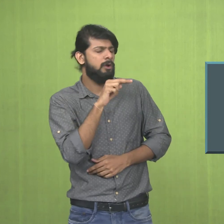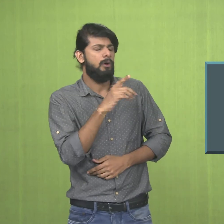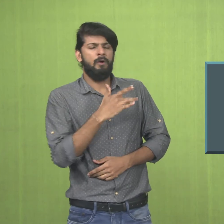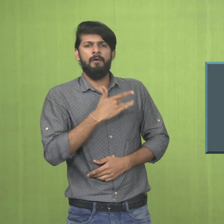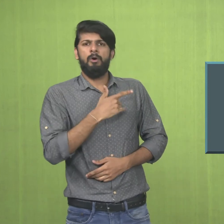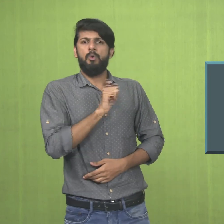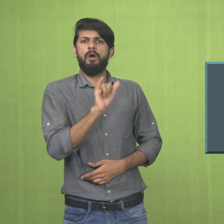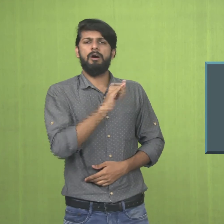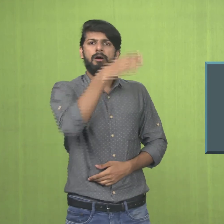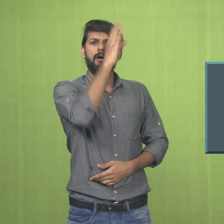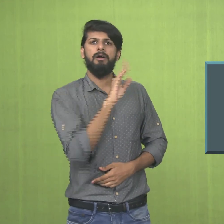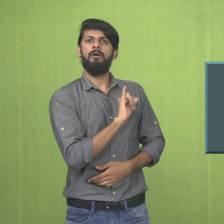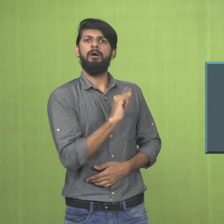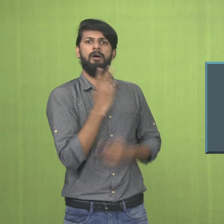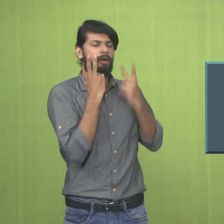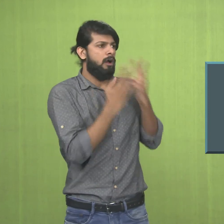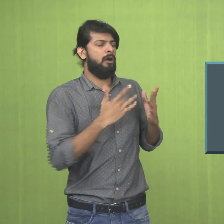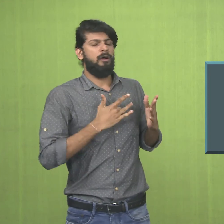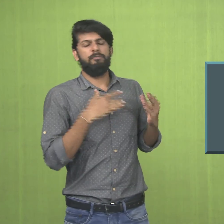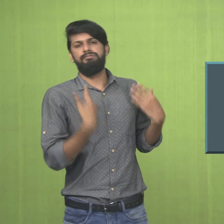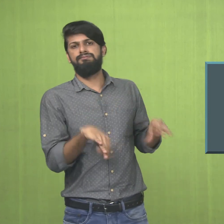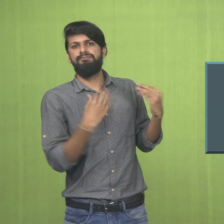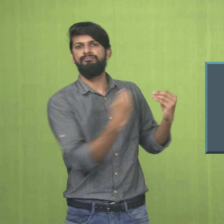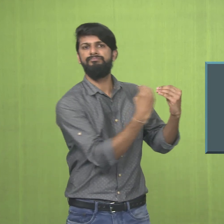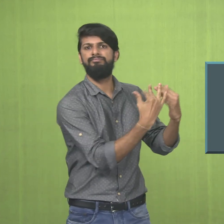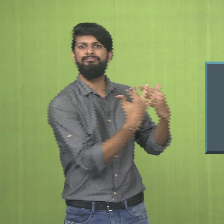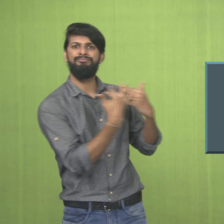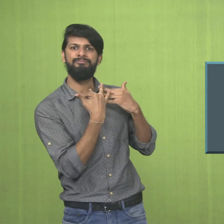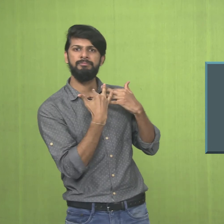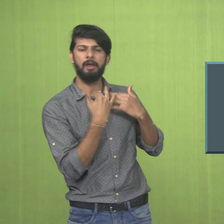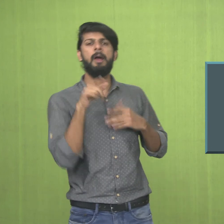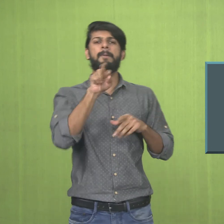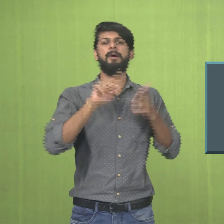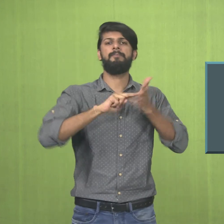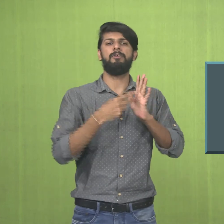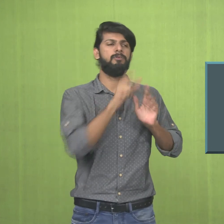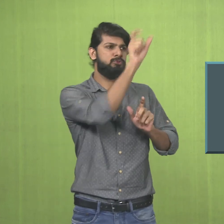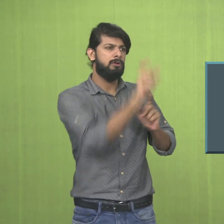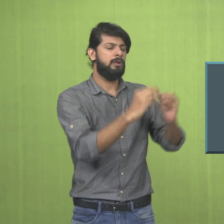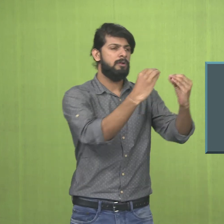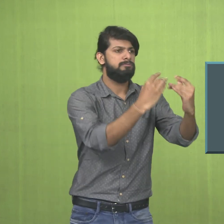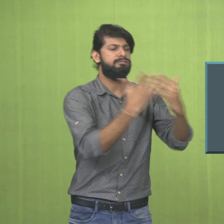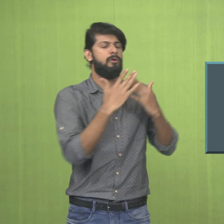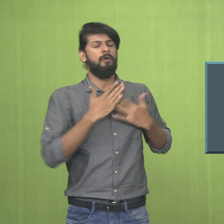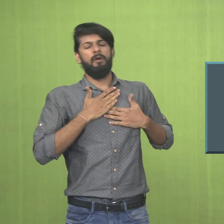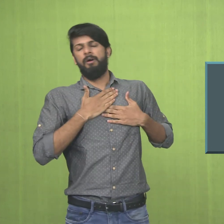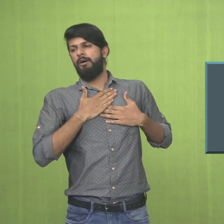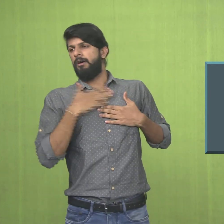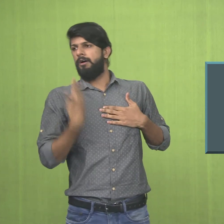messenger and was likened or related to God. So, divine is something which is related